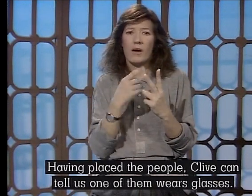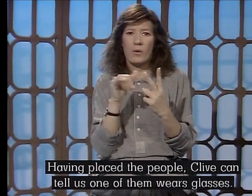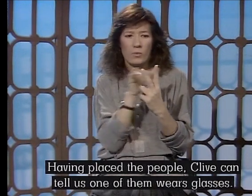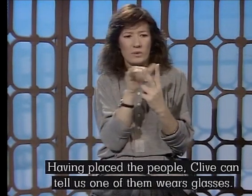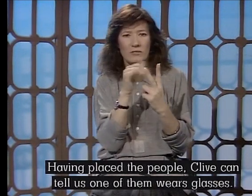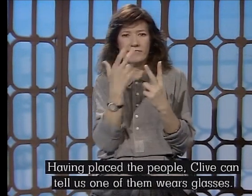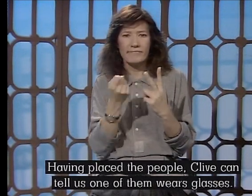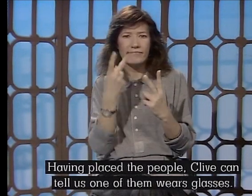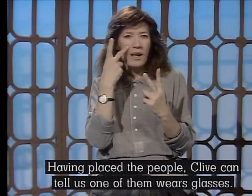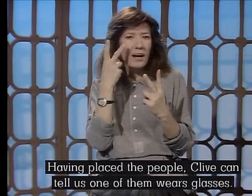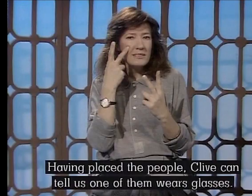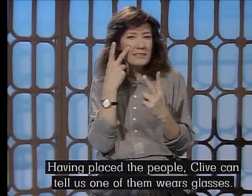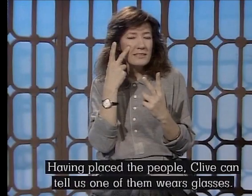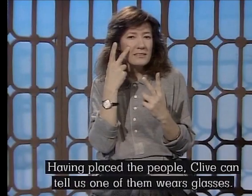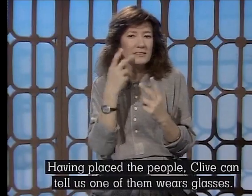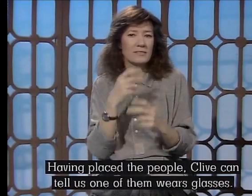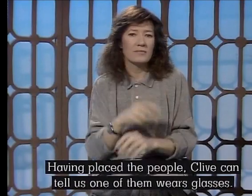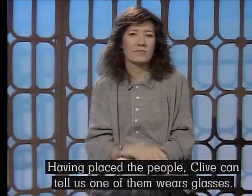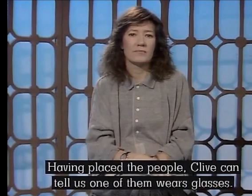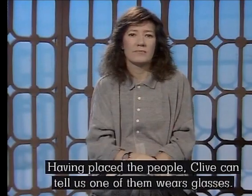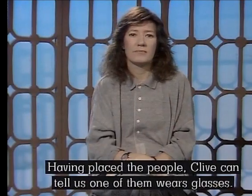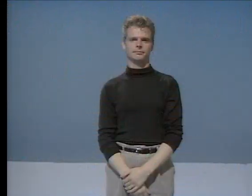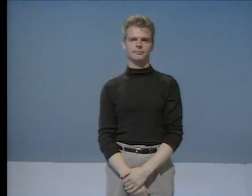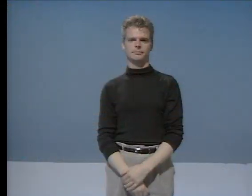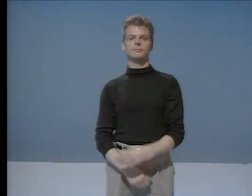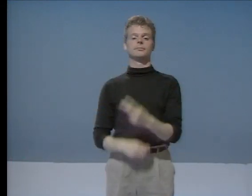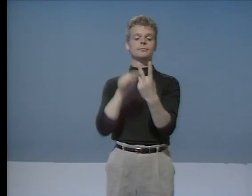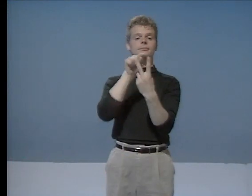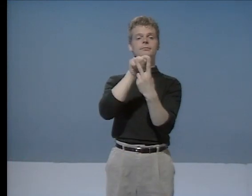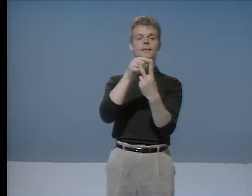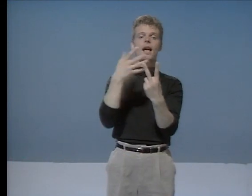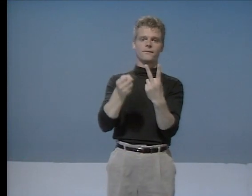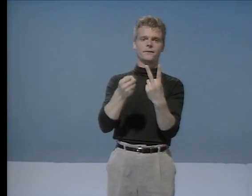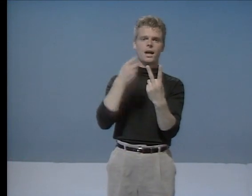can tell us that one of them was wearing glasses.